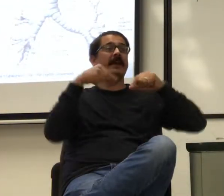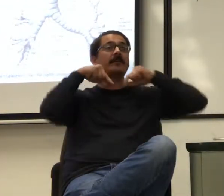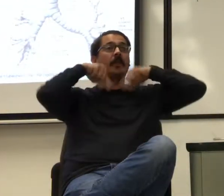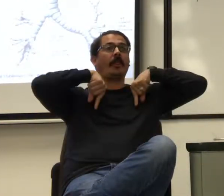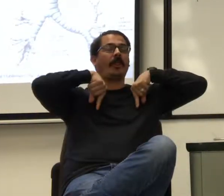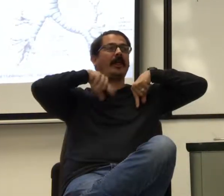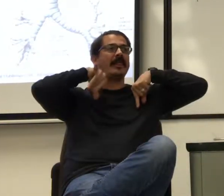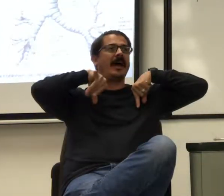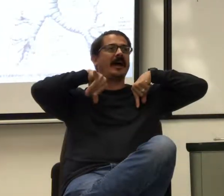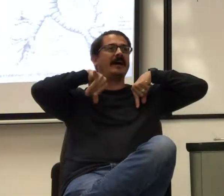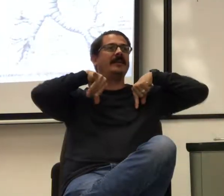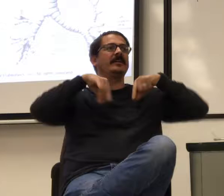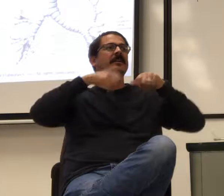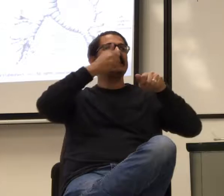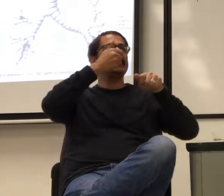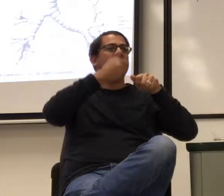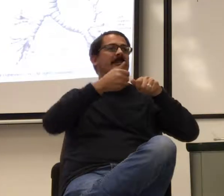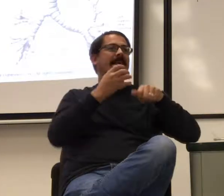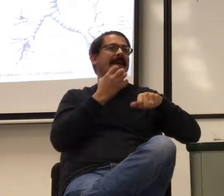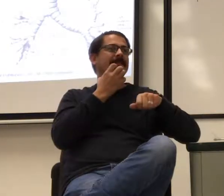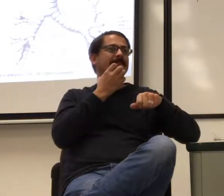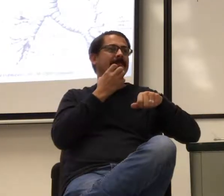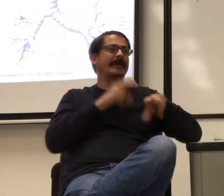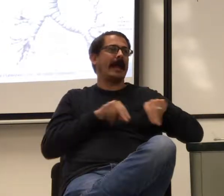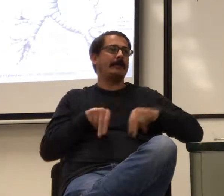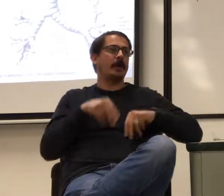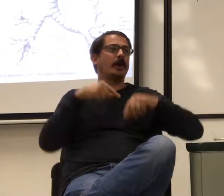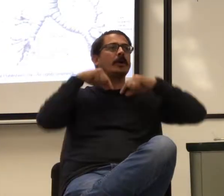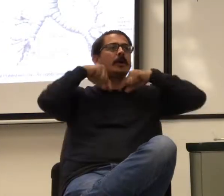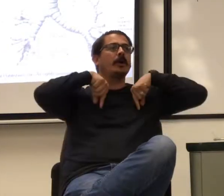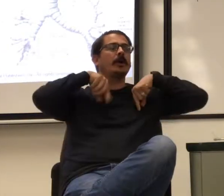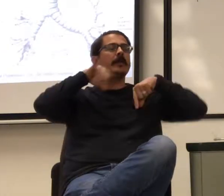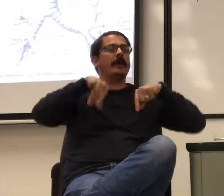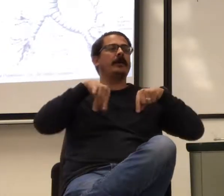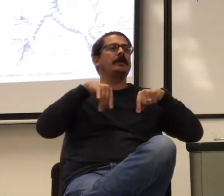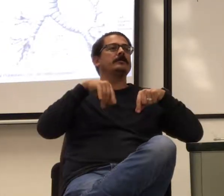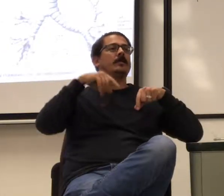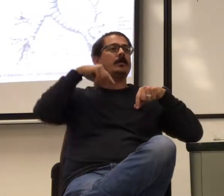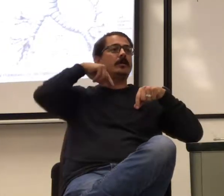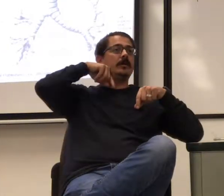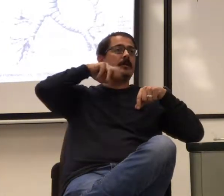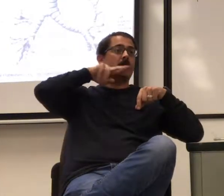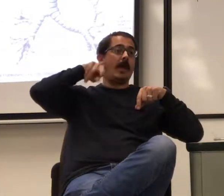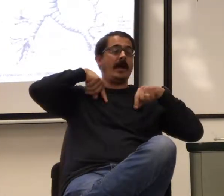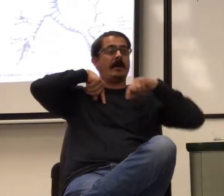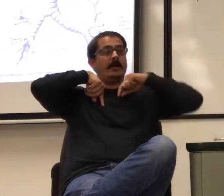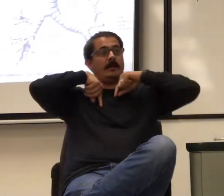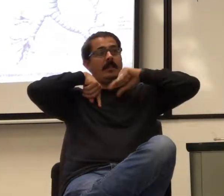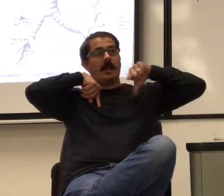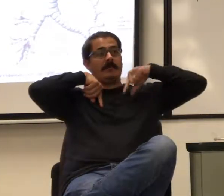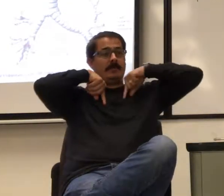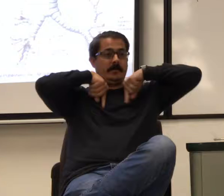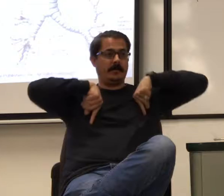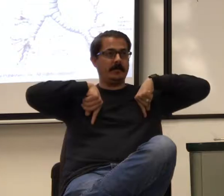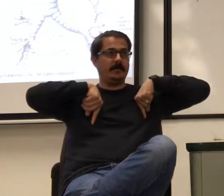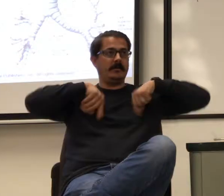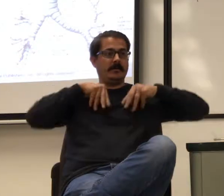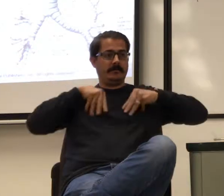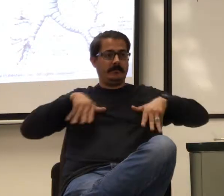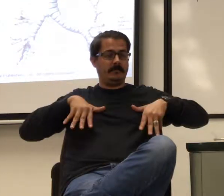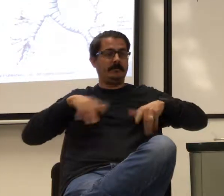Well, each of these airways is delivering fresh air to the right and left lungs, respectively, right? Correct. Let's